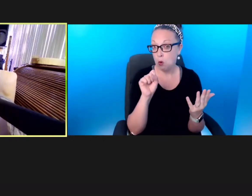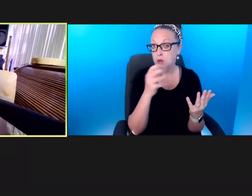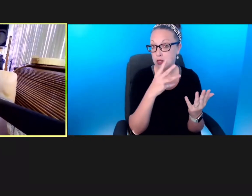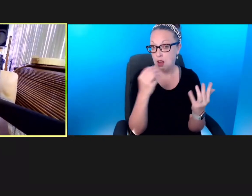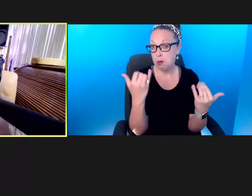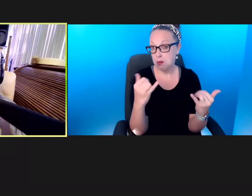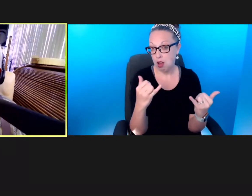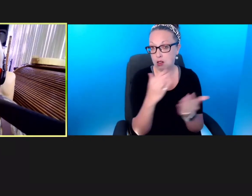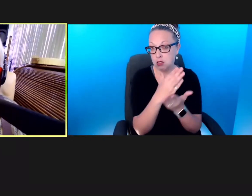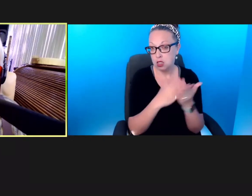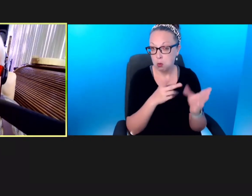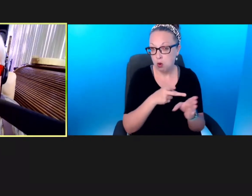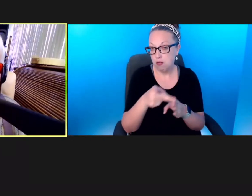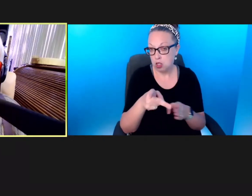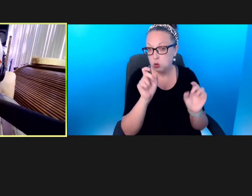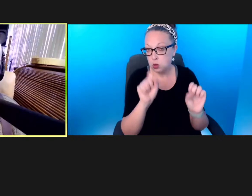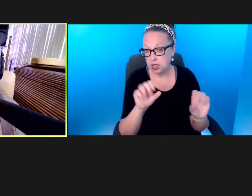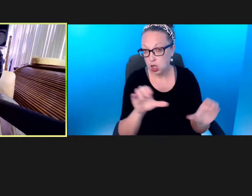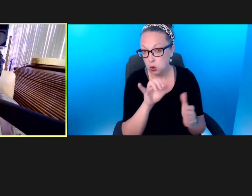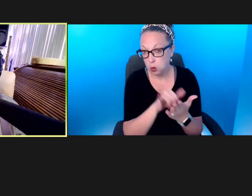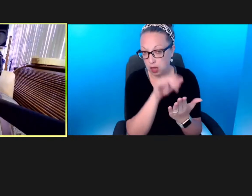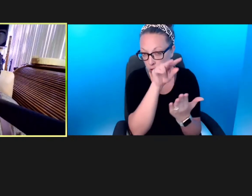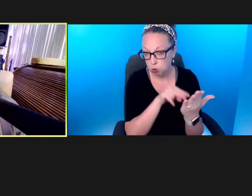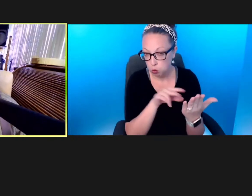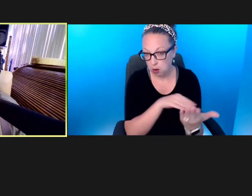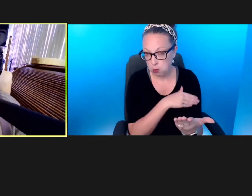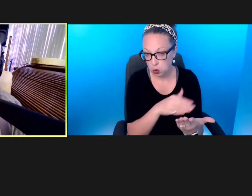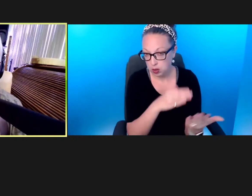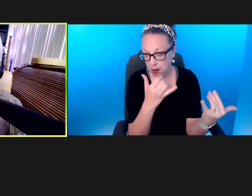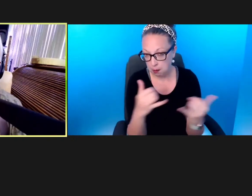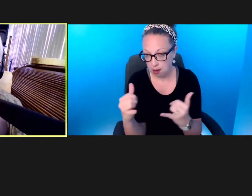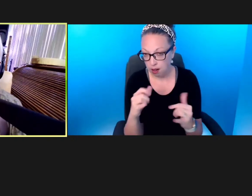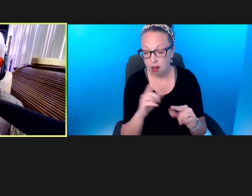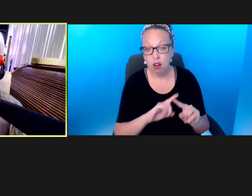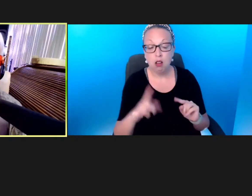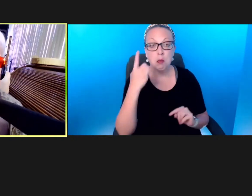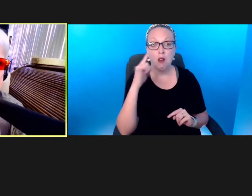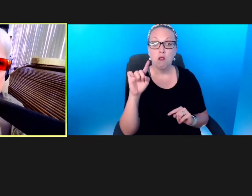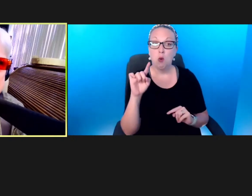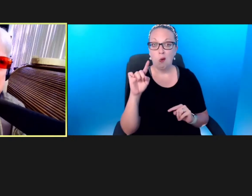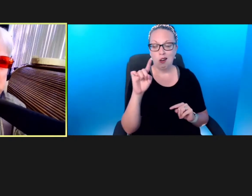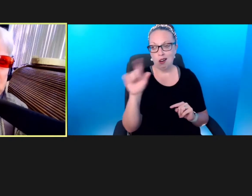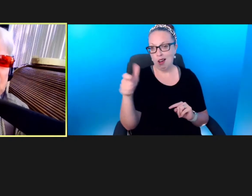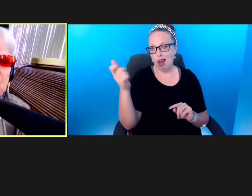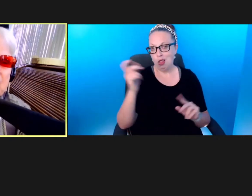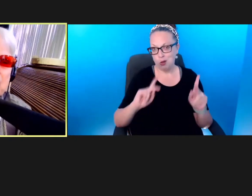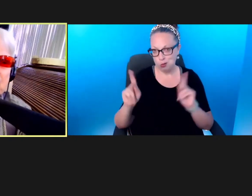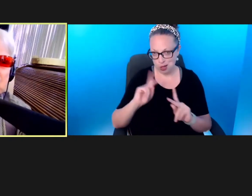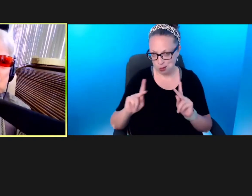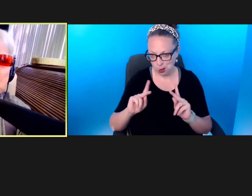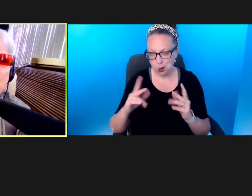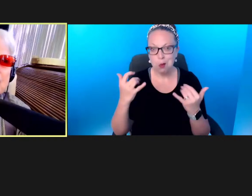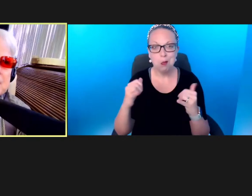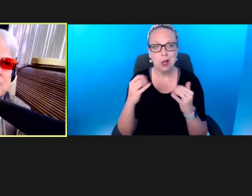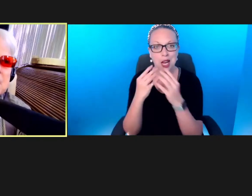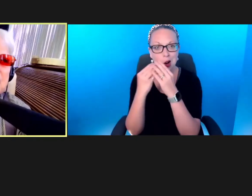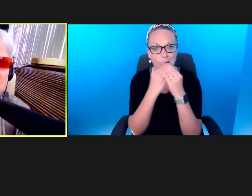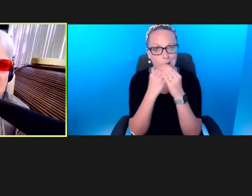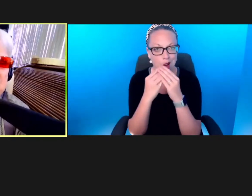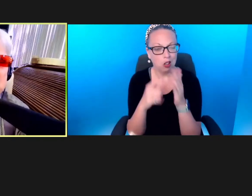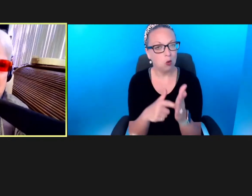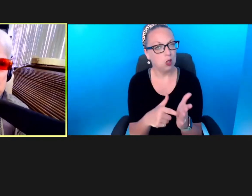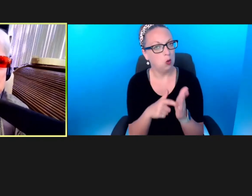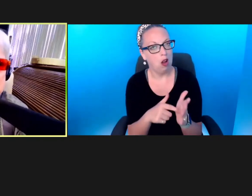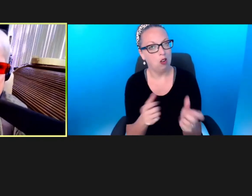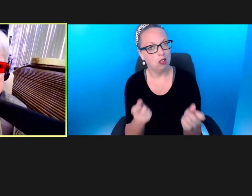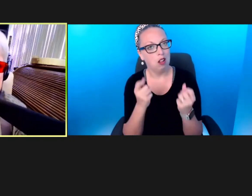professional harmonica players do. But for the rest of us, playing the harmonica requires a